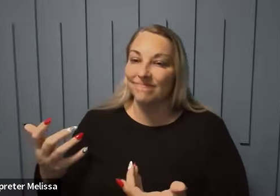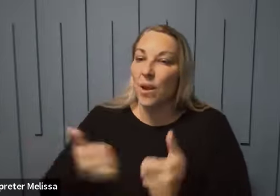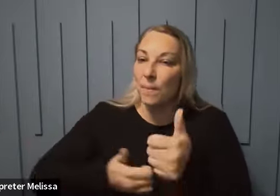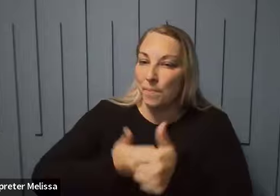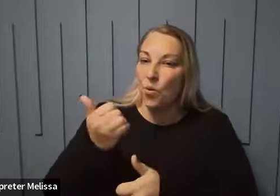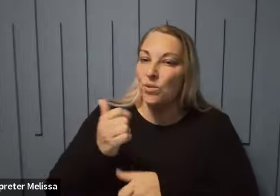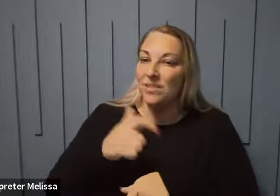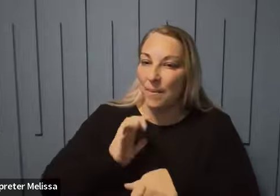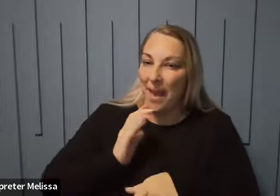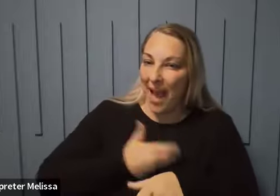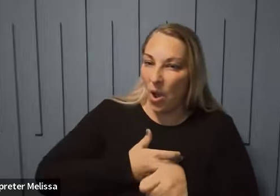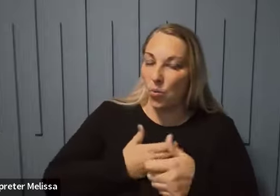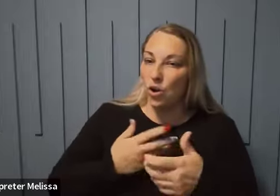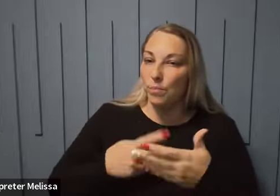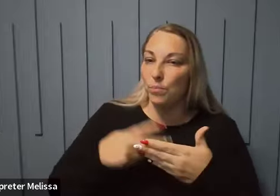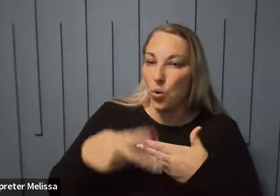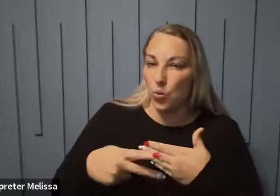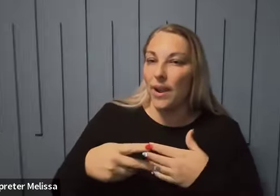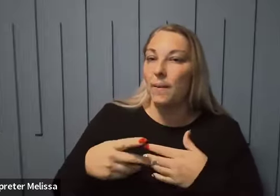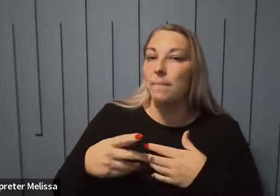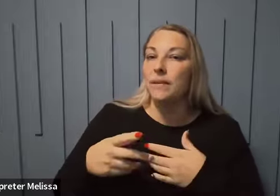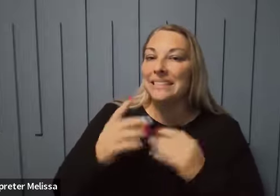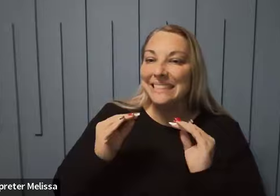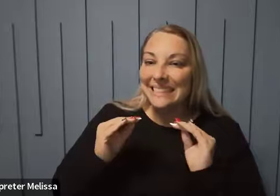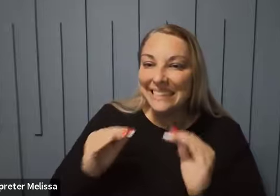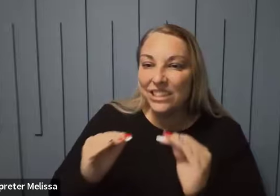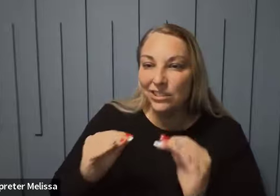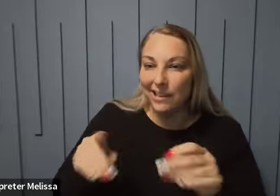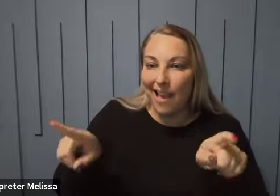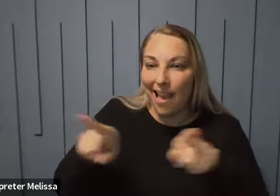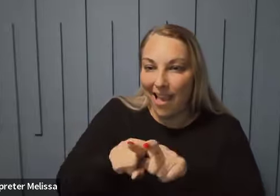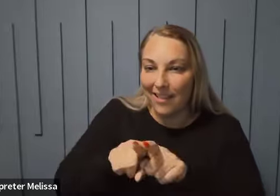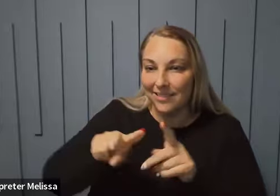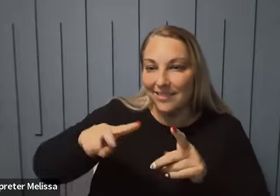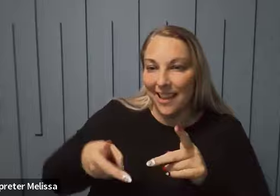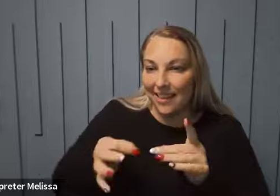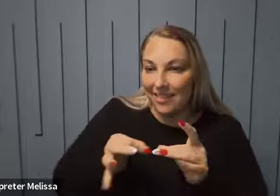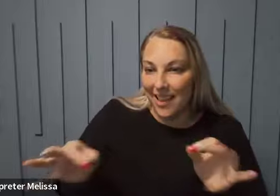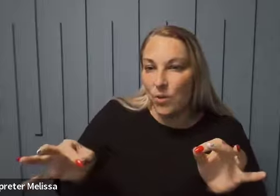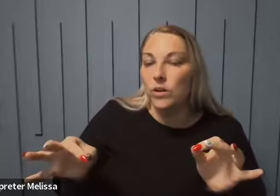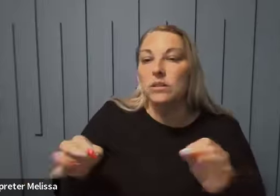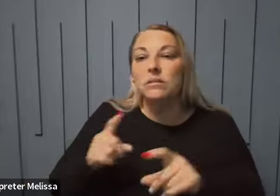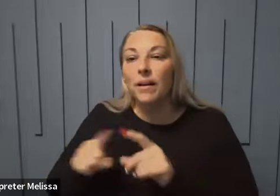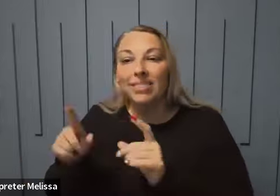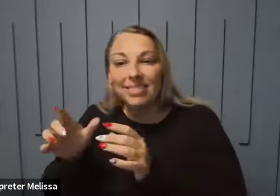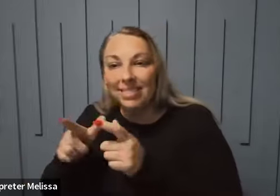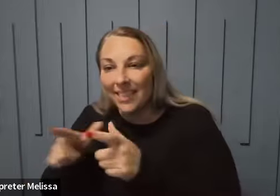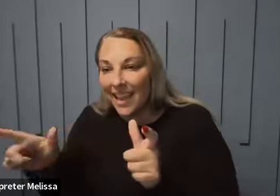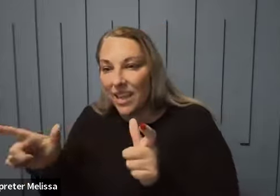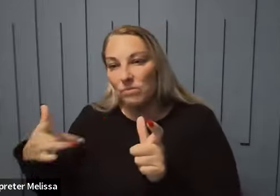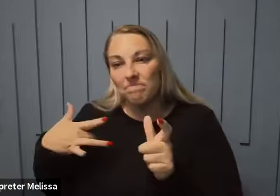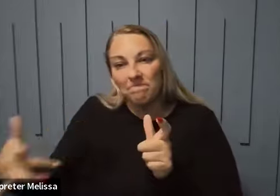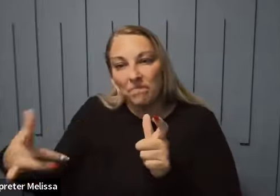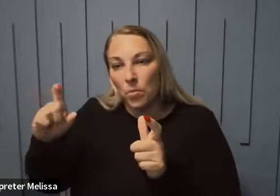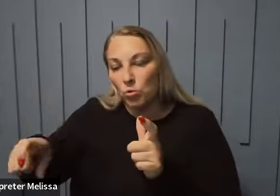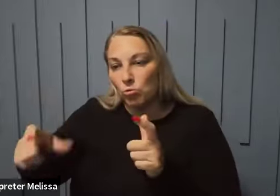have the opportunity to catch the language. It is intended to just be acquired naturally. That's how all of us who